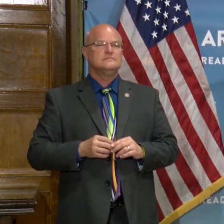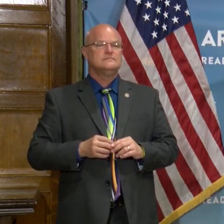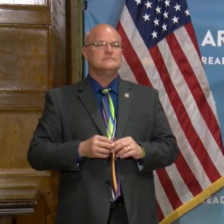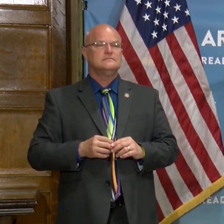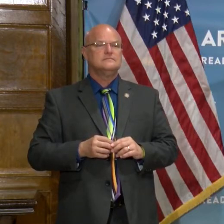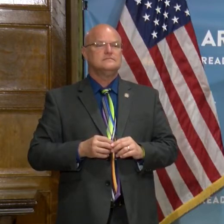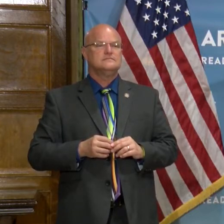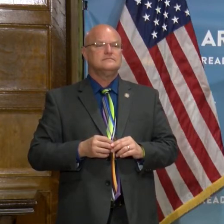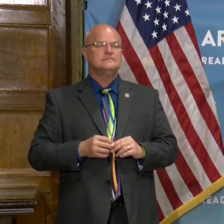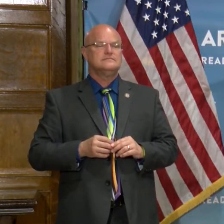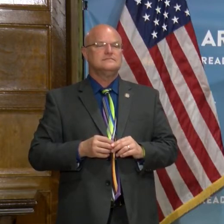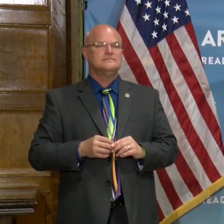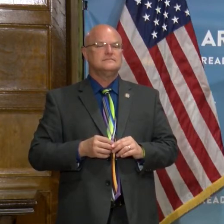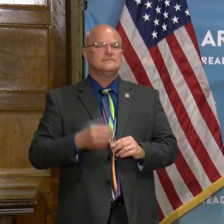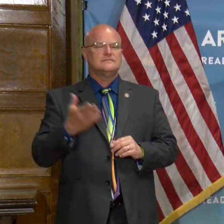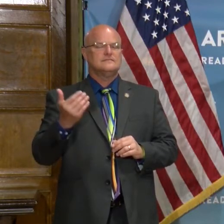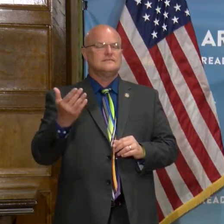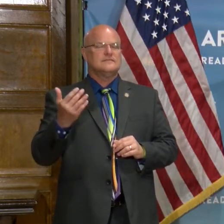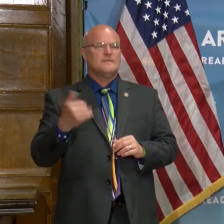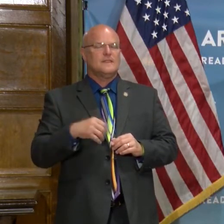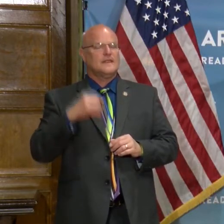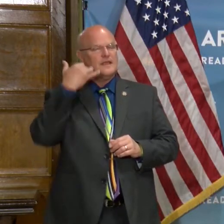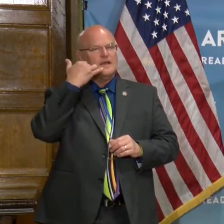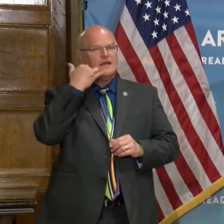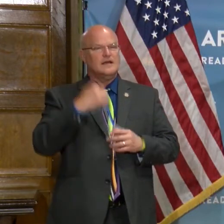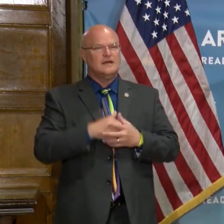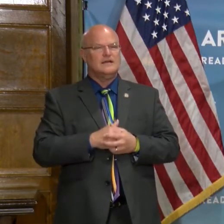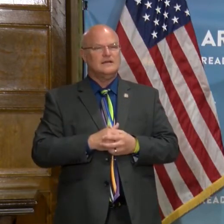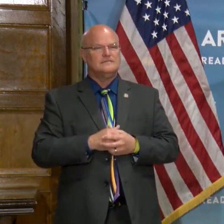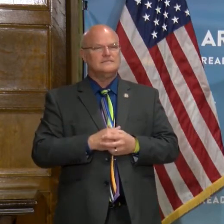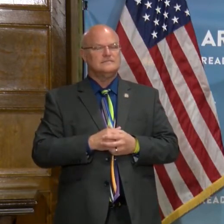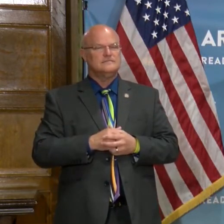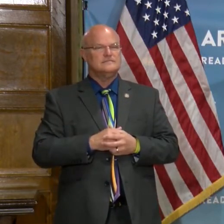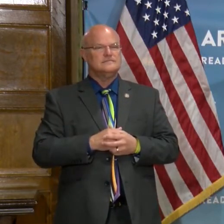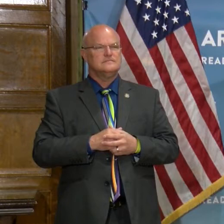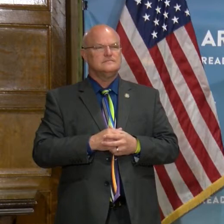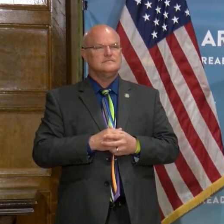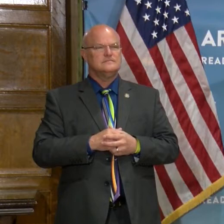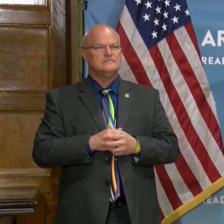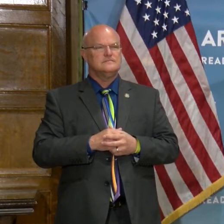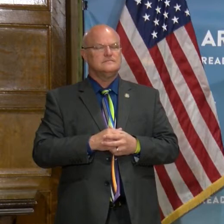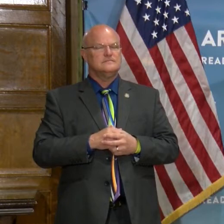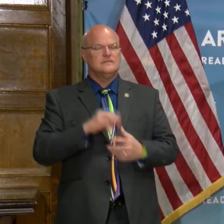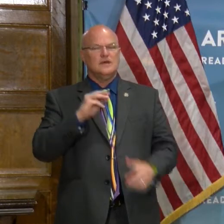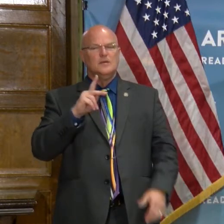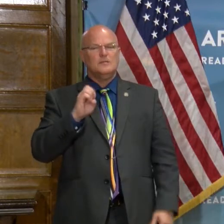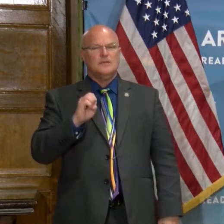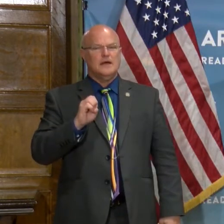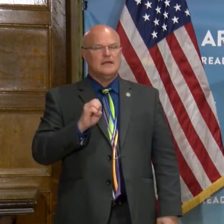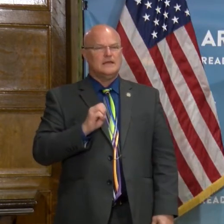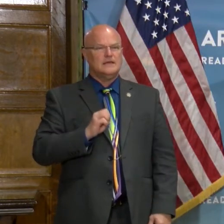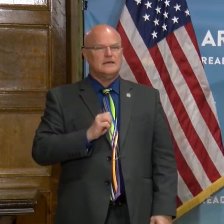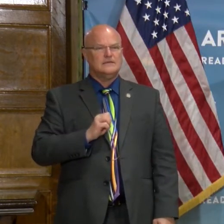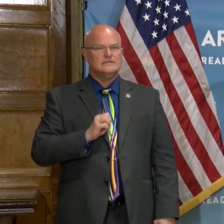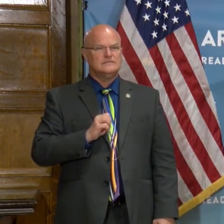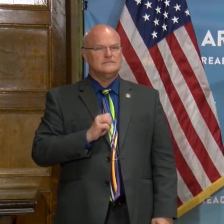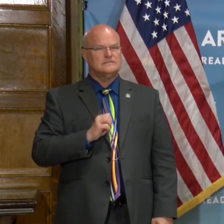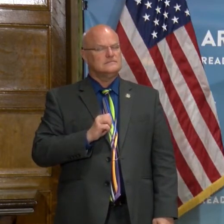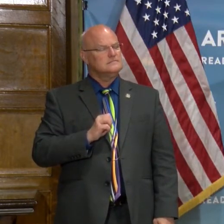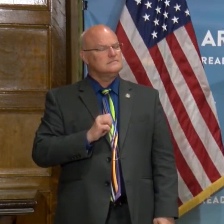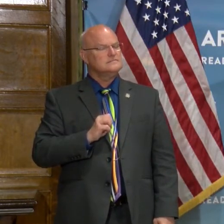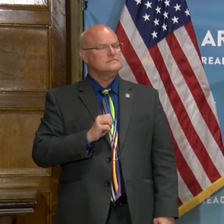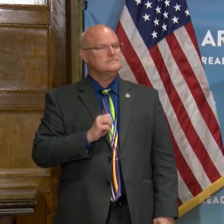Jay? Yeah. Well, go ahead remotely. Mike Dillon. Go ahead, Mike. Oh, this Mike Dillon.